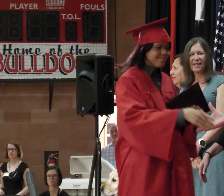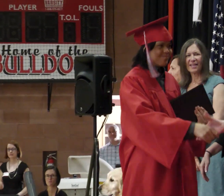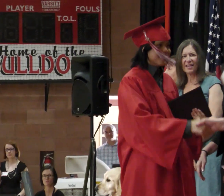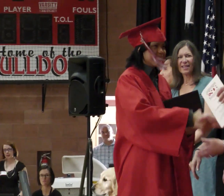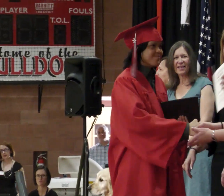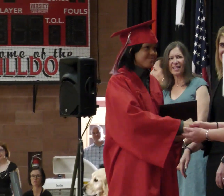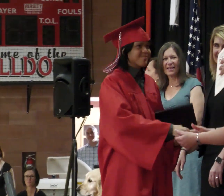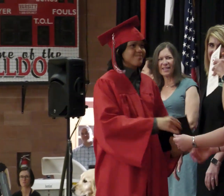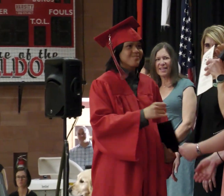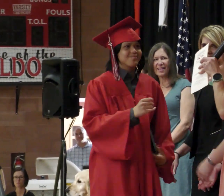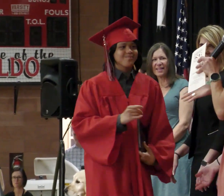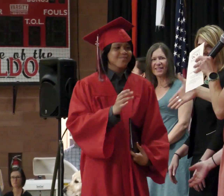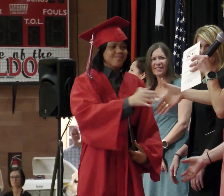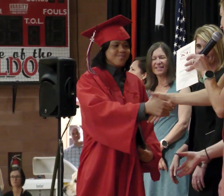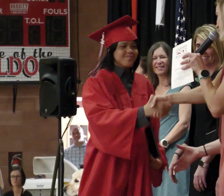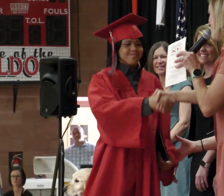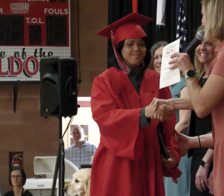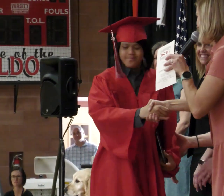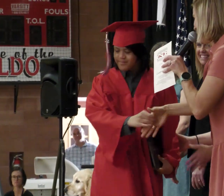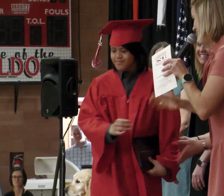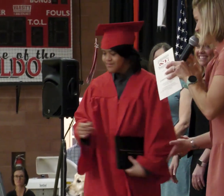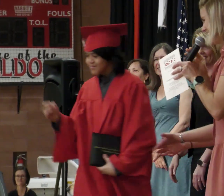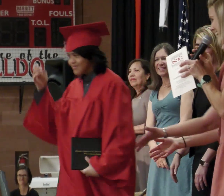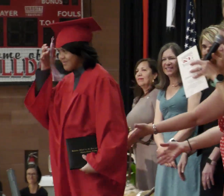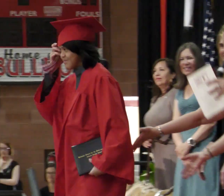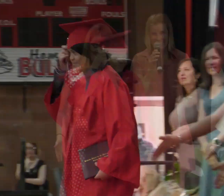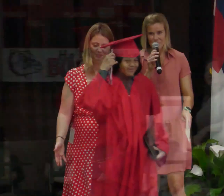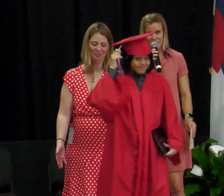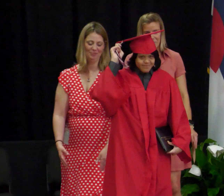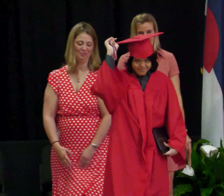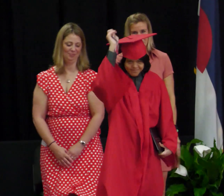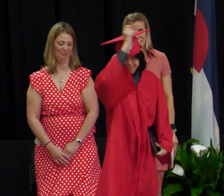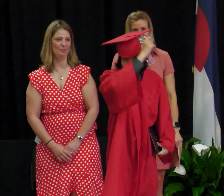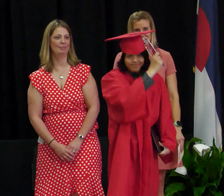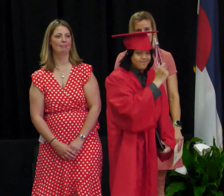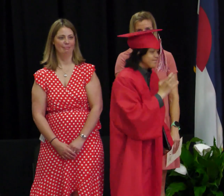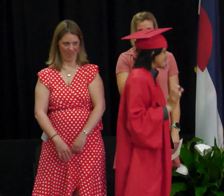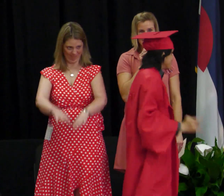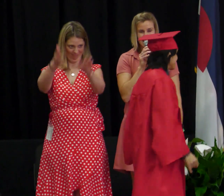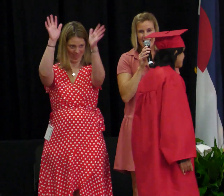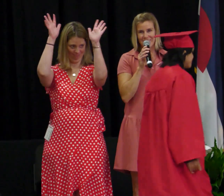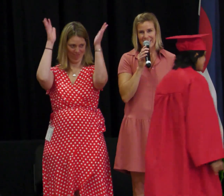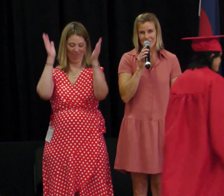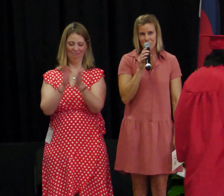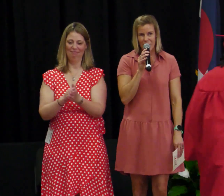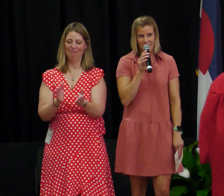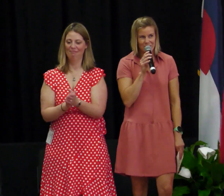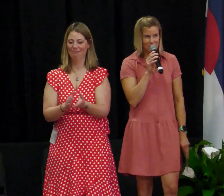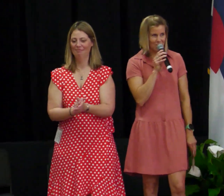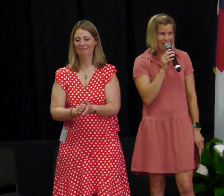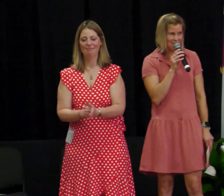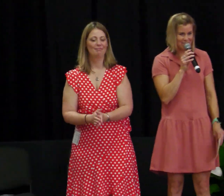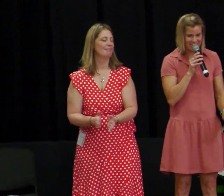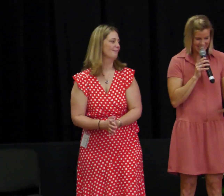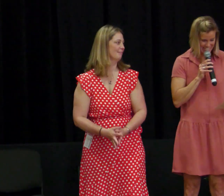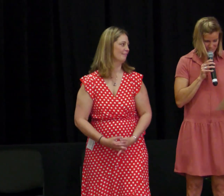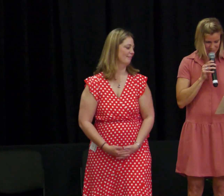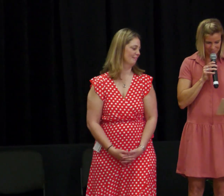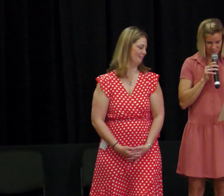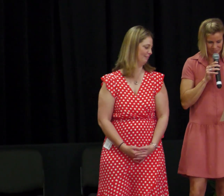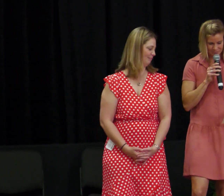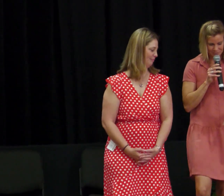Shaking Miss Huddleston's hand Shaking my hand And stepping forward Tassel from right To left And gives a wave To the crowd